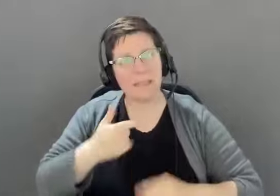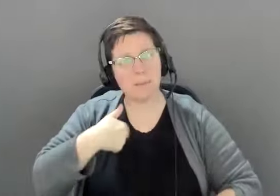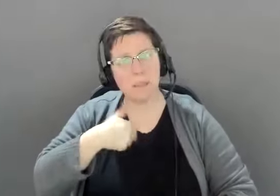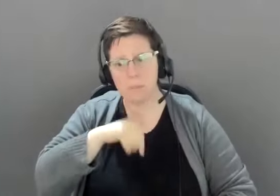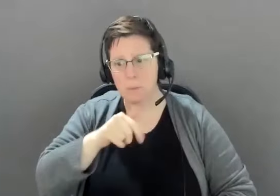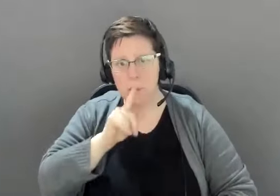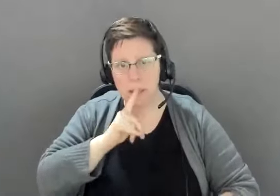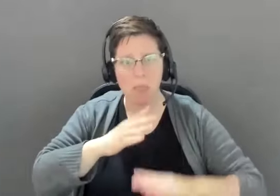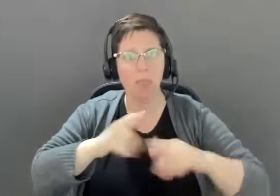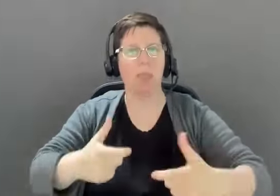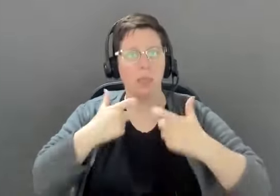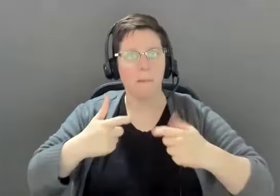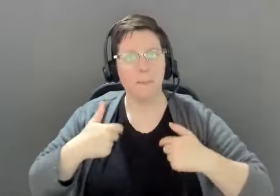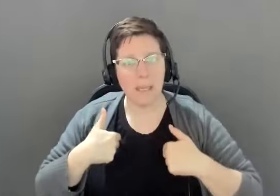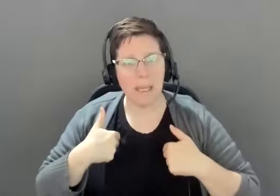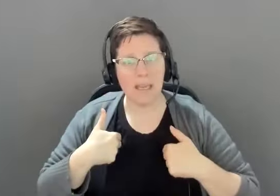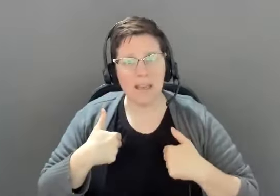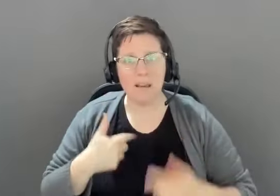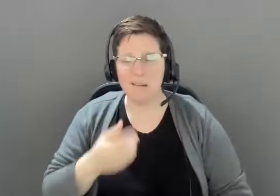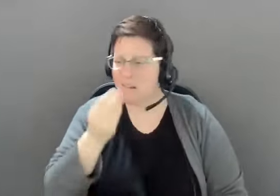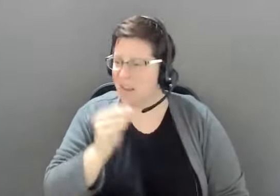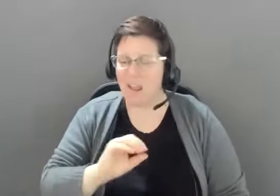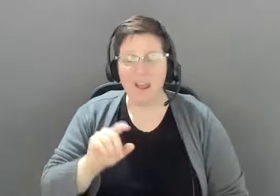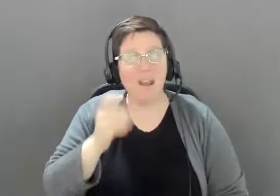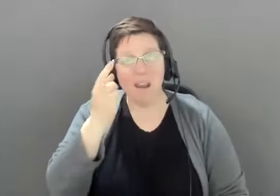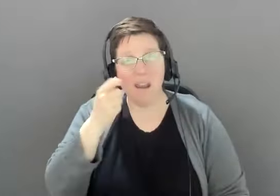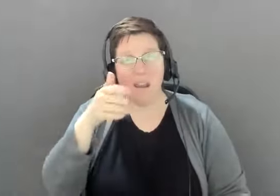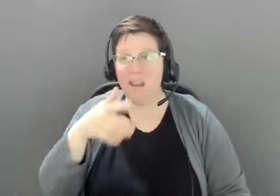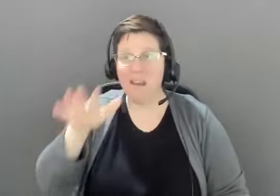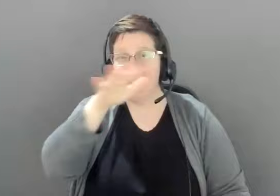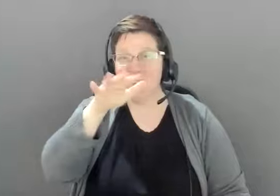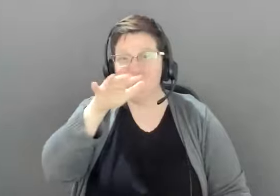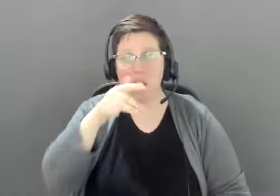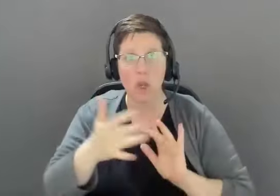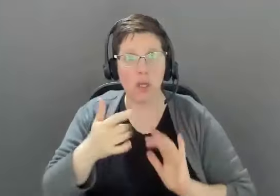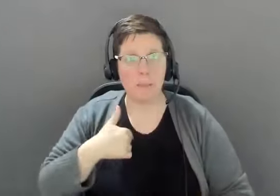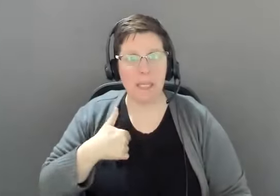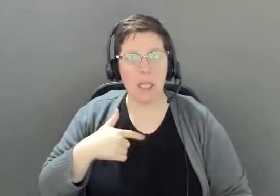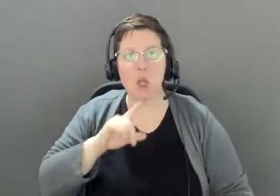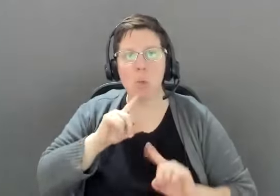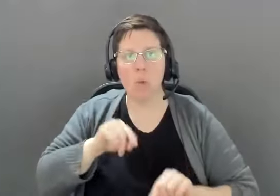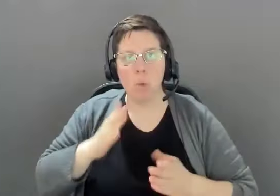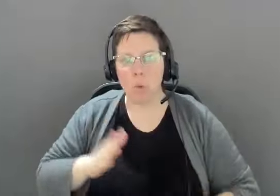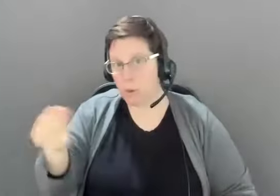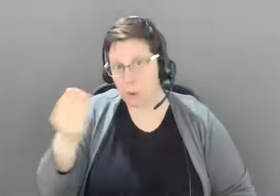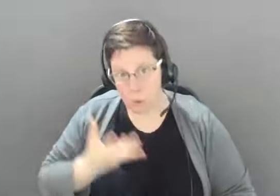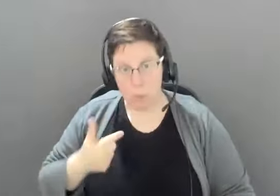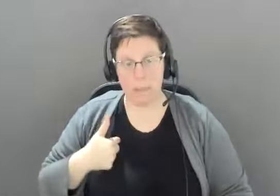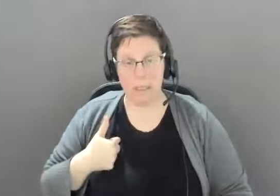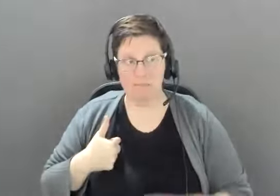actually calculated. They didn't even contact me. I had to find out from the reporter. I immediately called the Crown